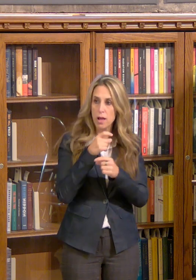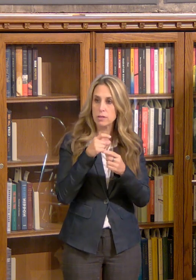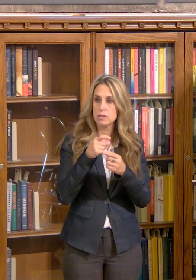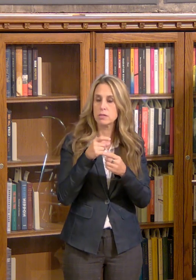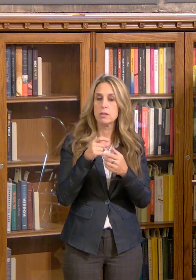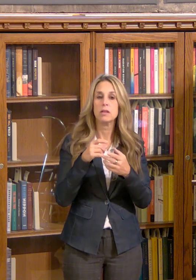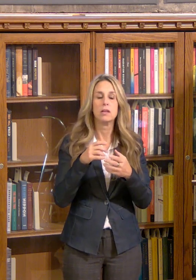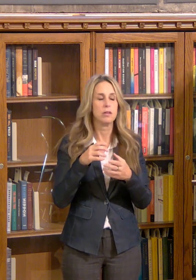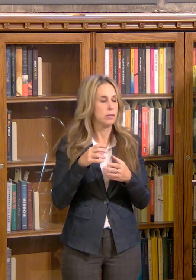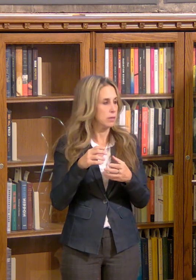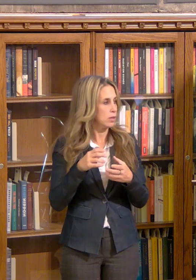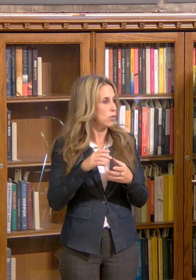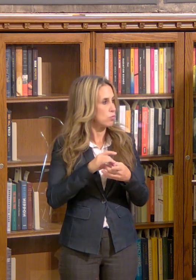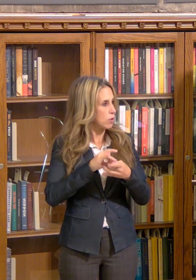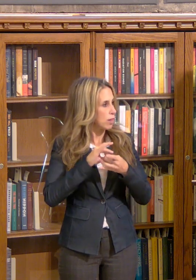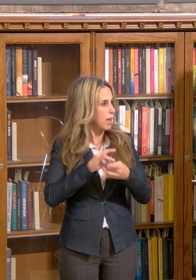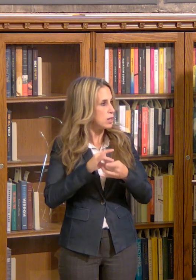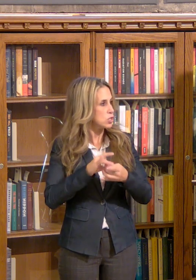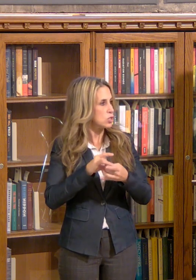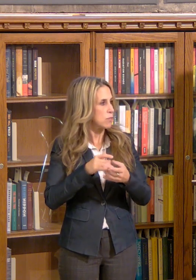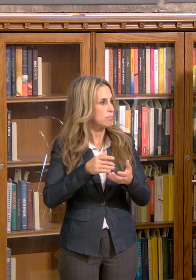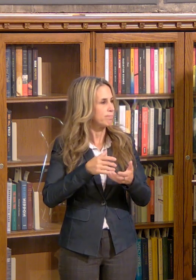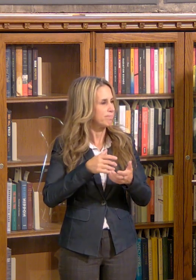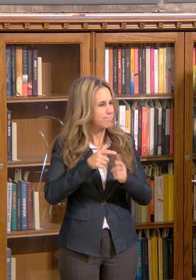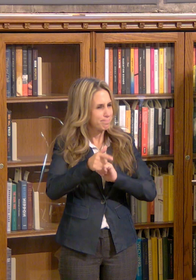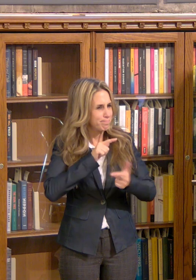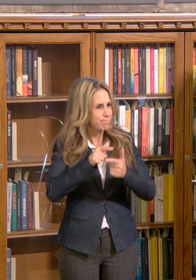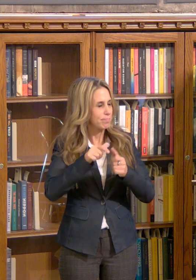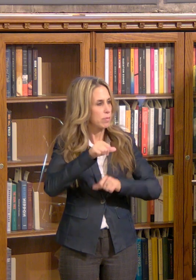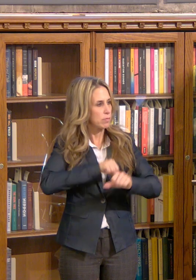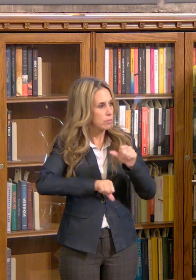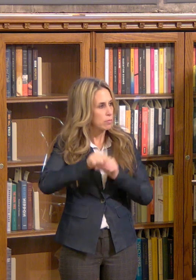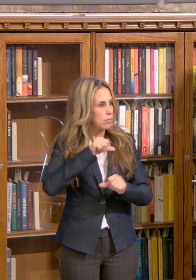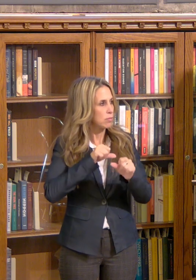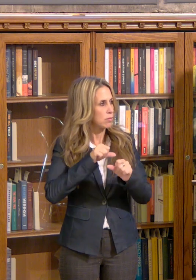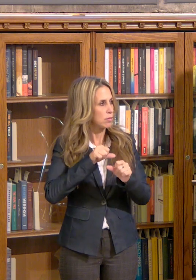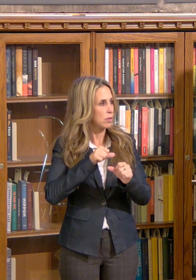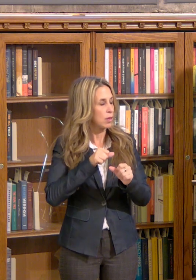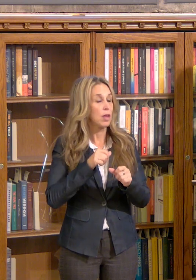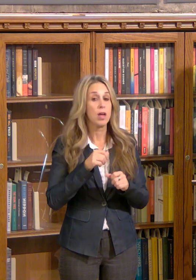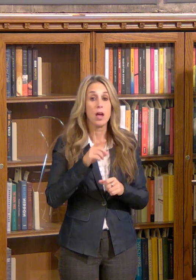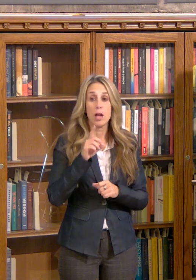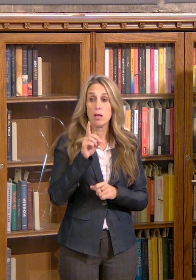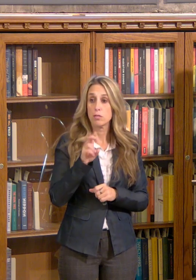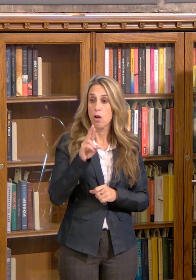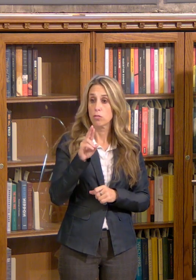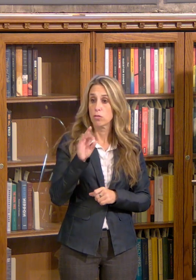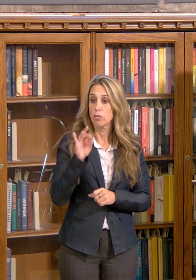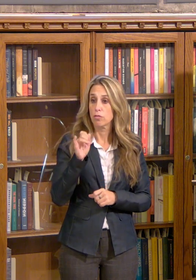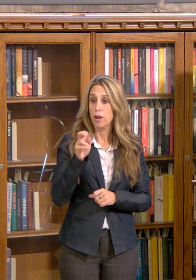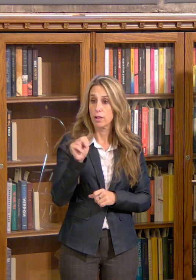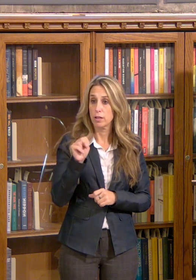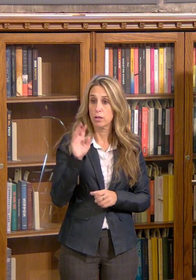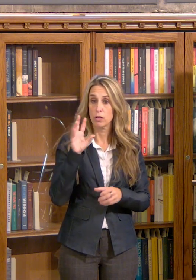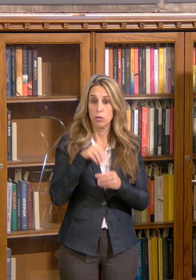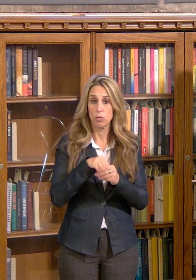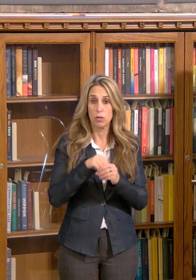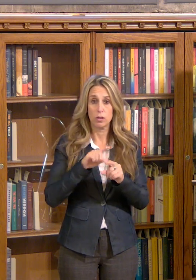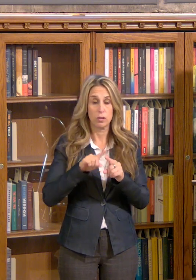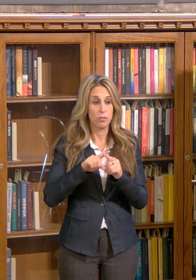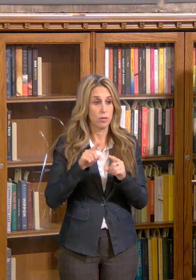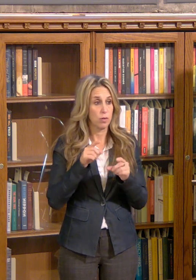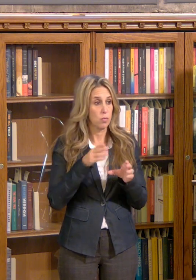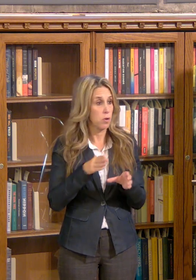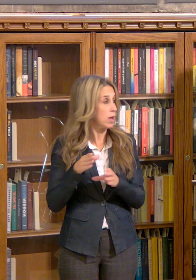relationship a set of social interactions and engagement and by Dr Franklin including African ways and